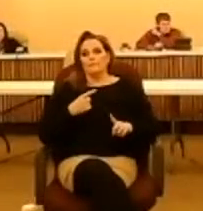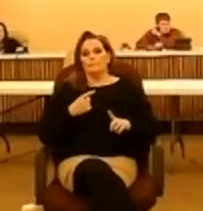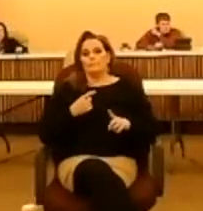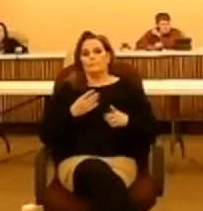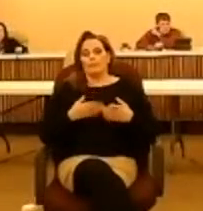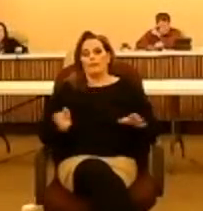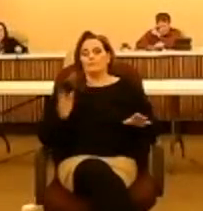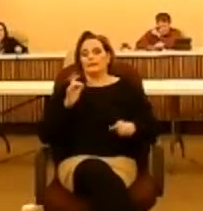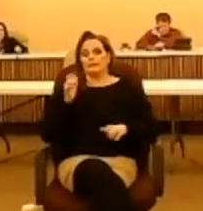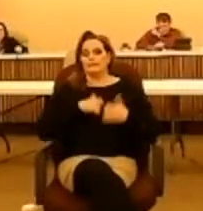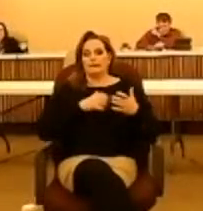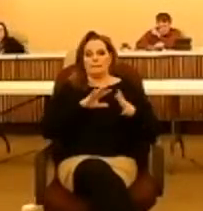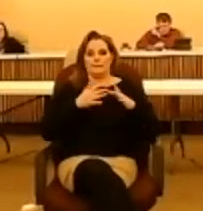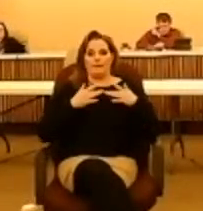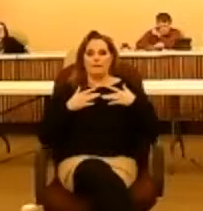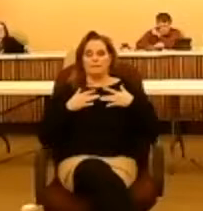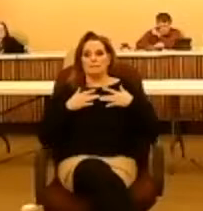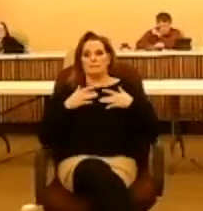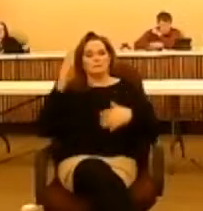Anything online?